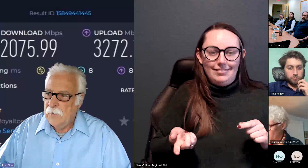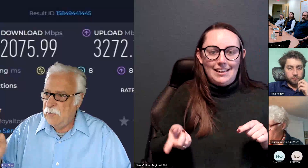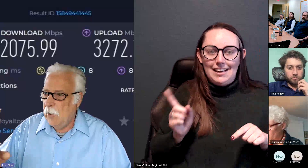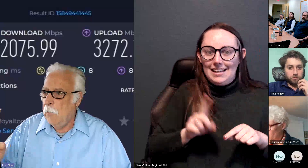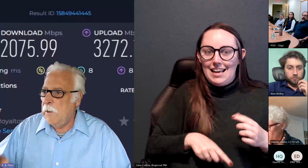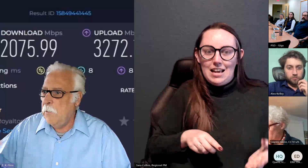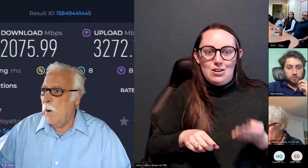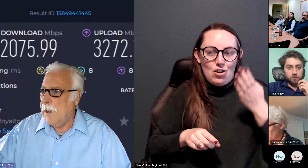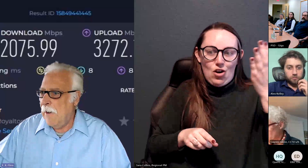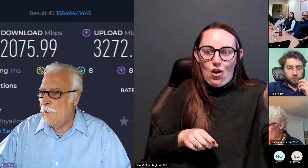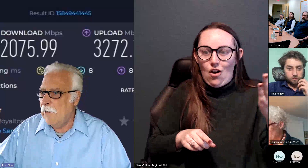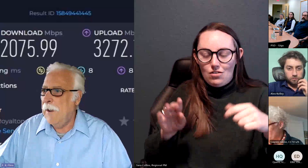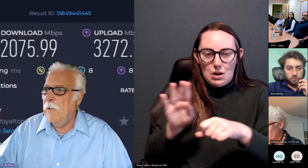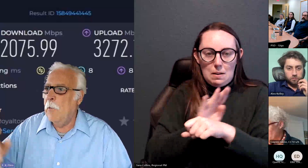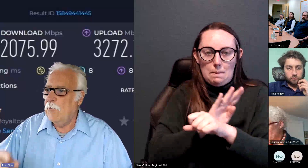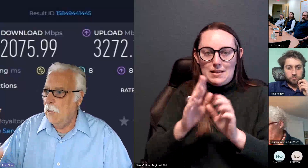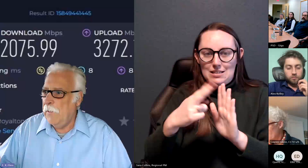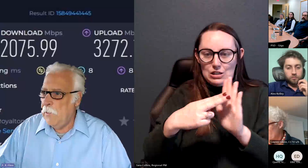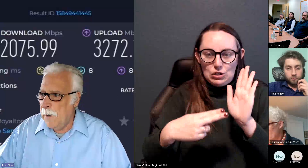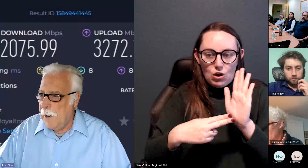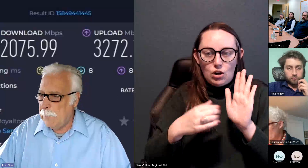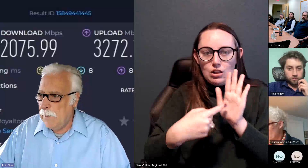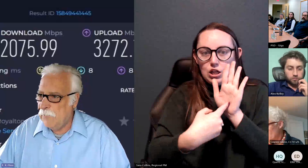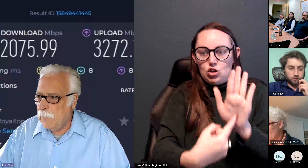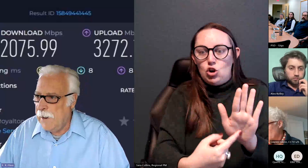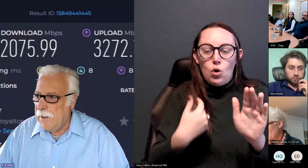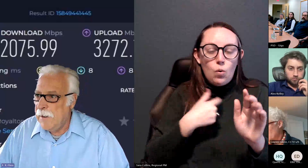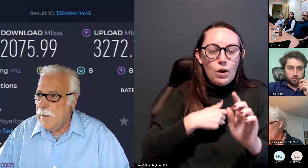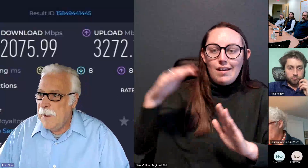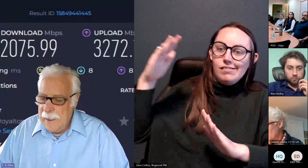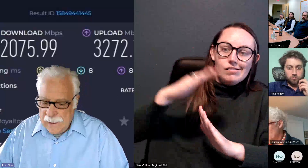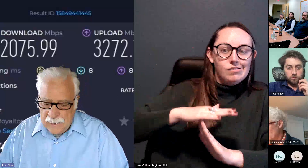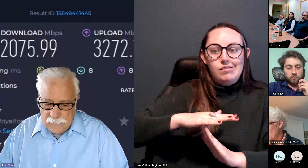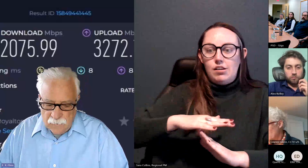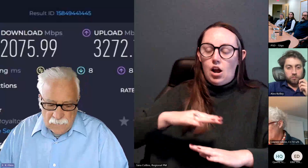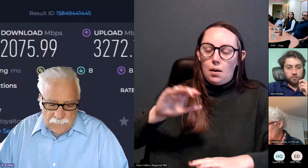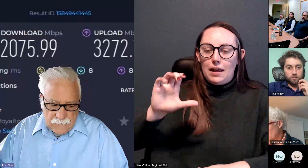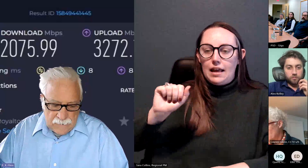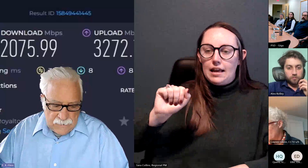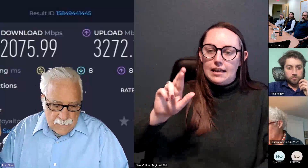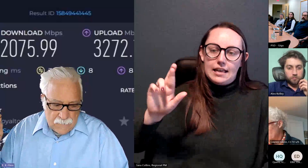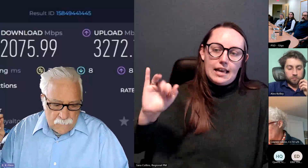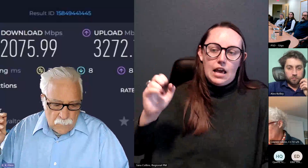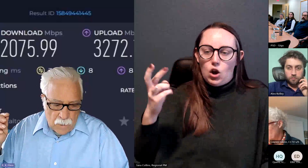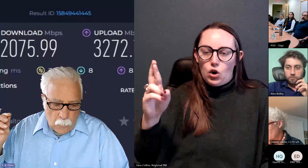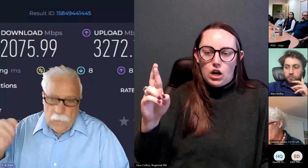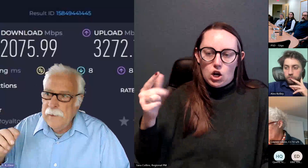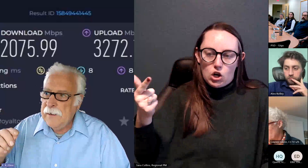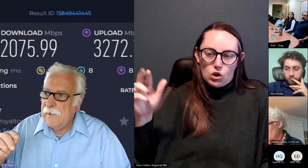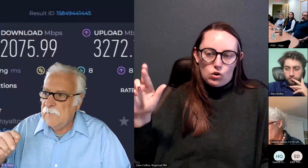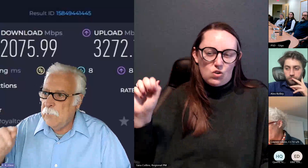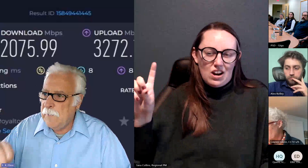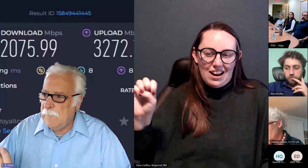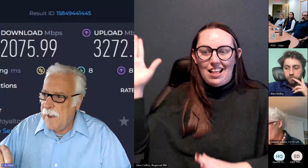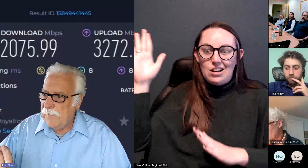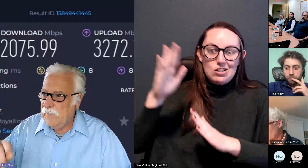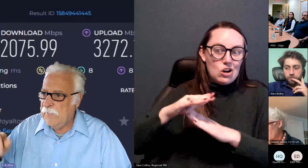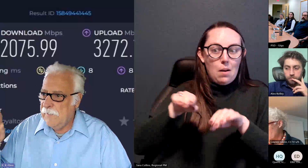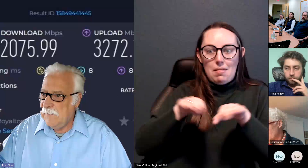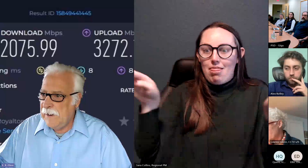that show that you are carrier grade or show that you are enterprise grade. And the willingness